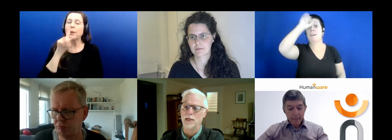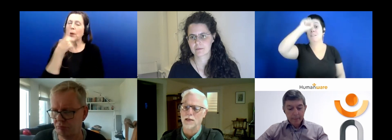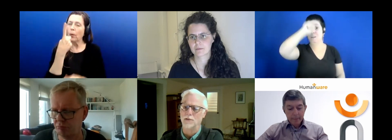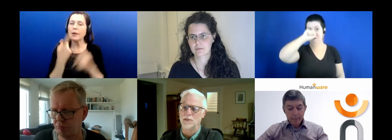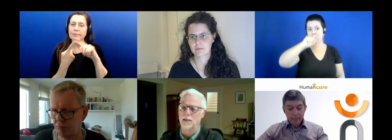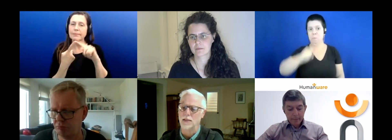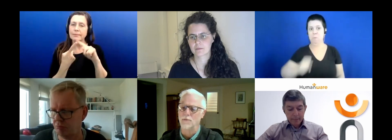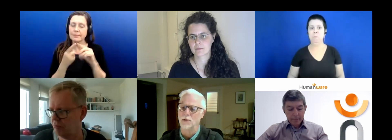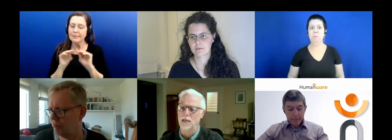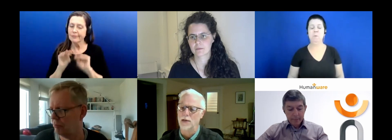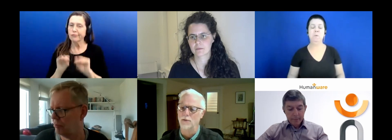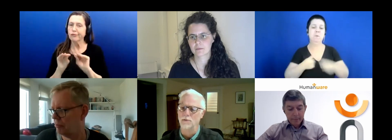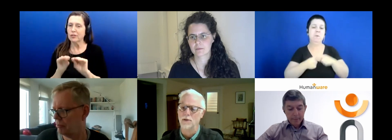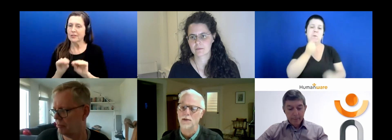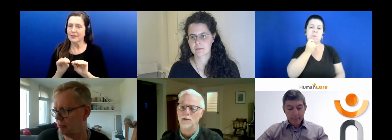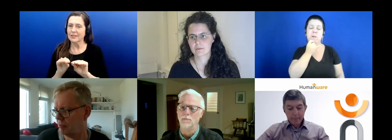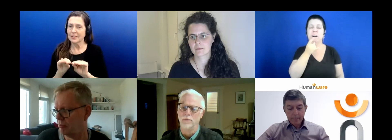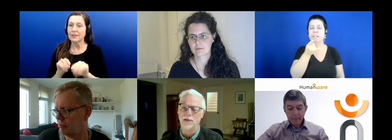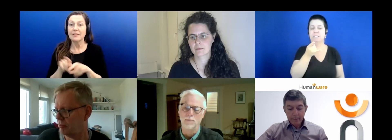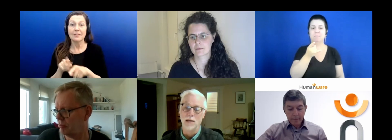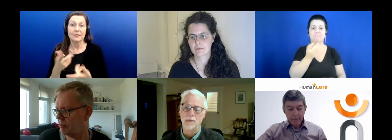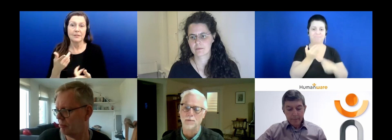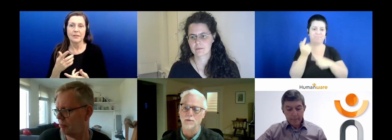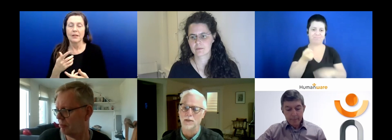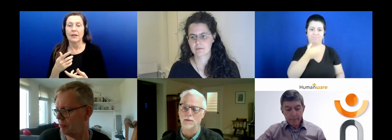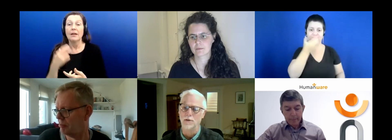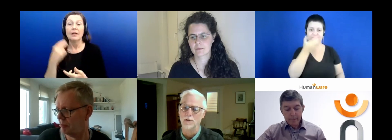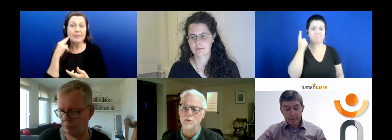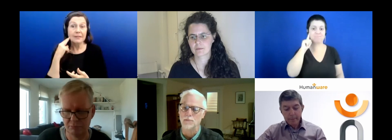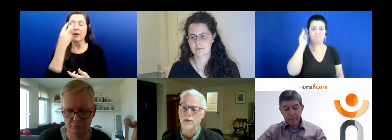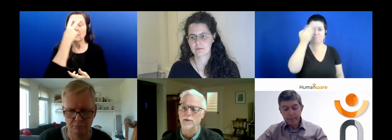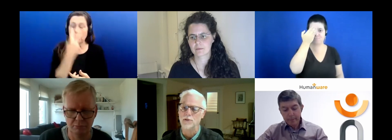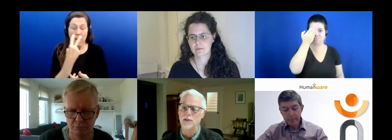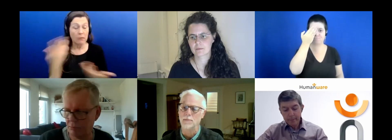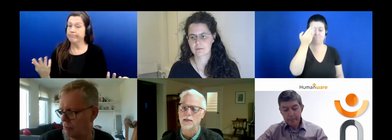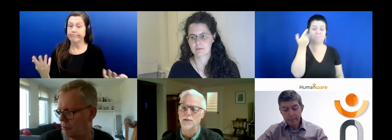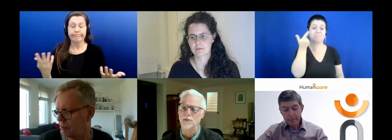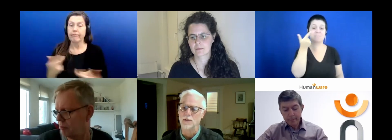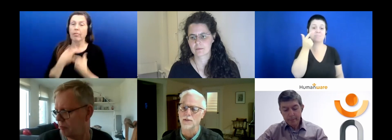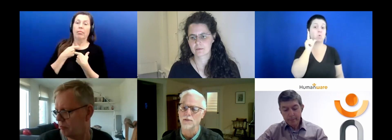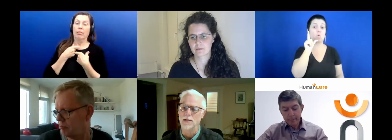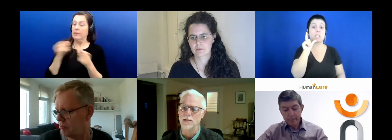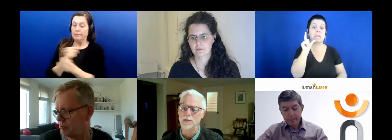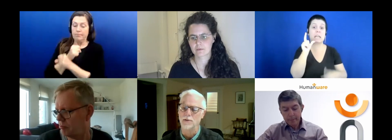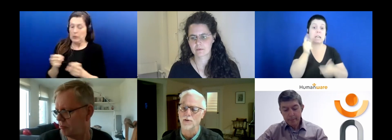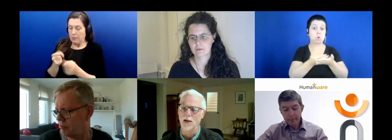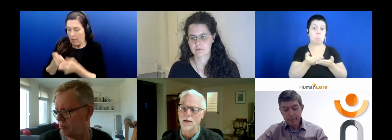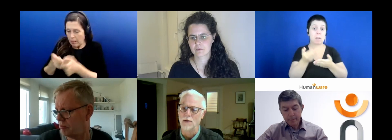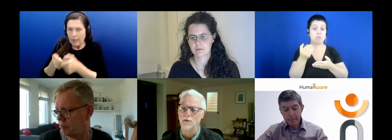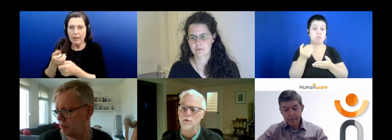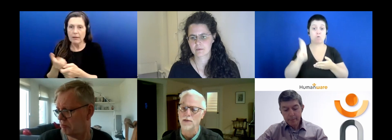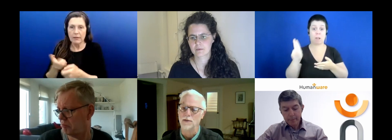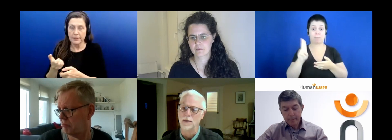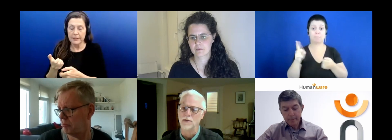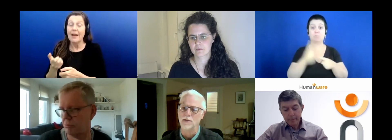new technologies like the iPhone that came out, deaf blind people couldn't use them initially because they need to be taught how